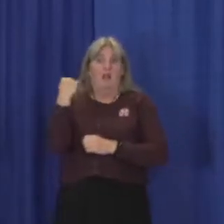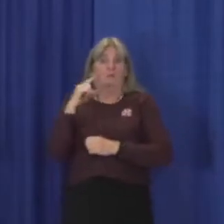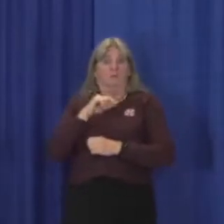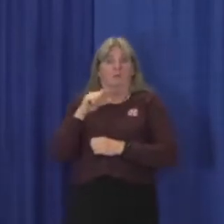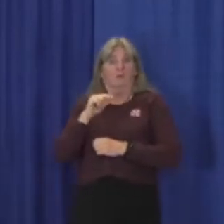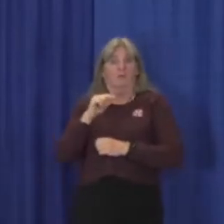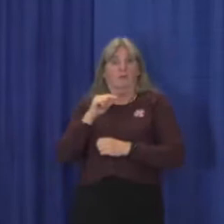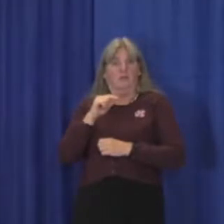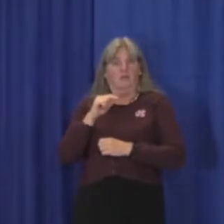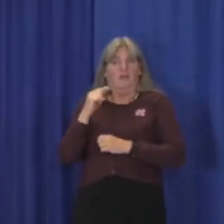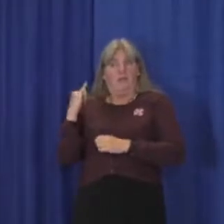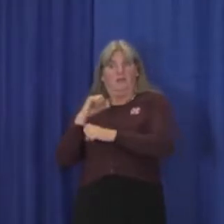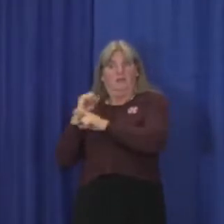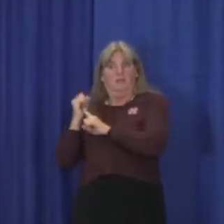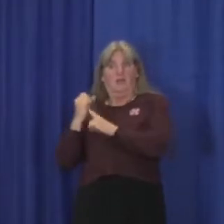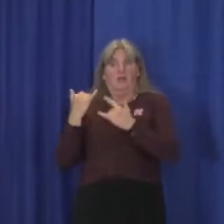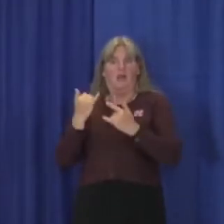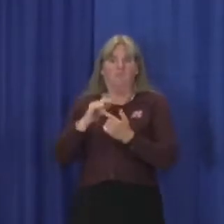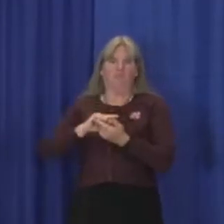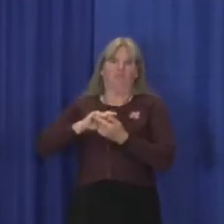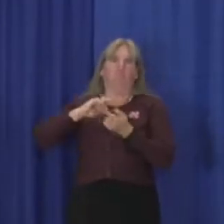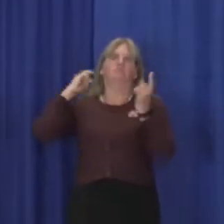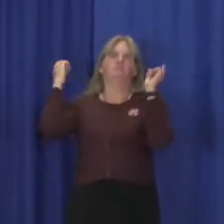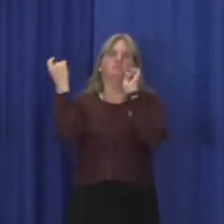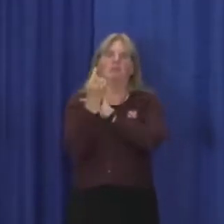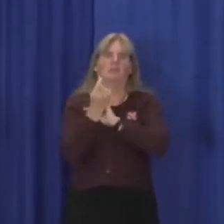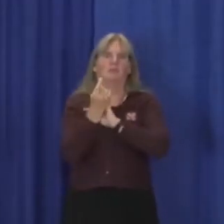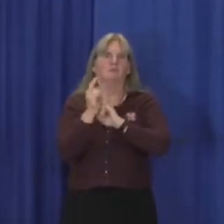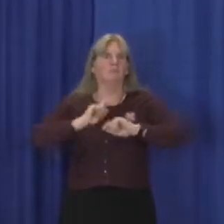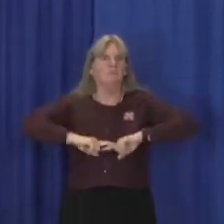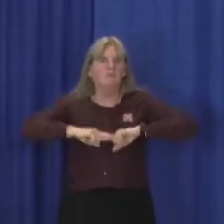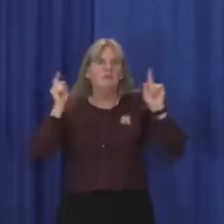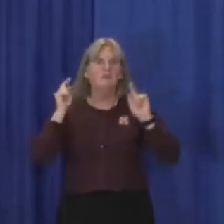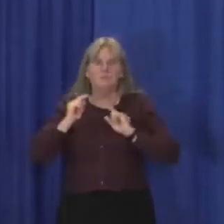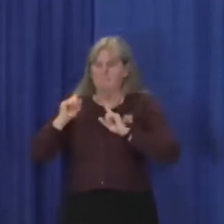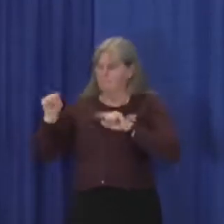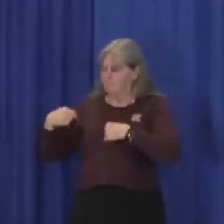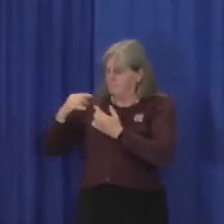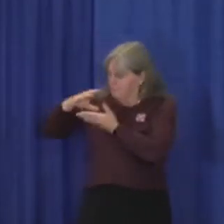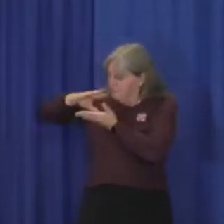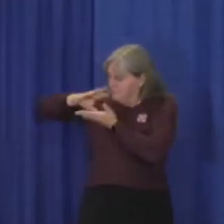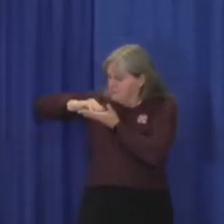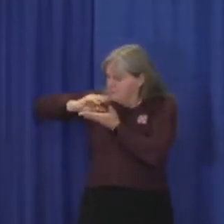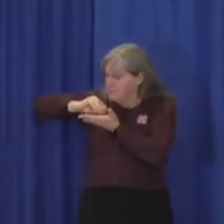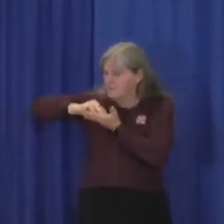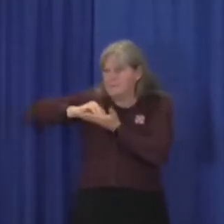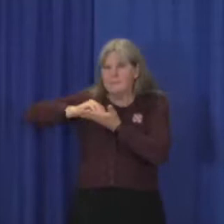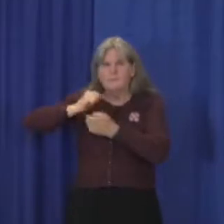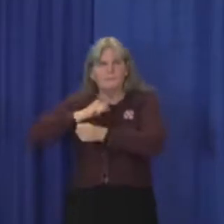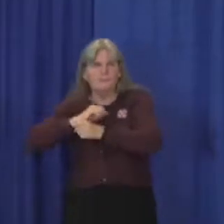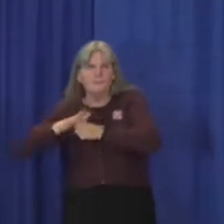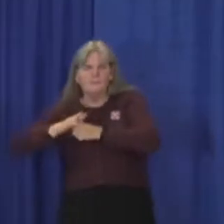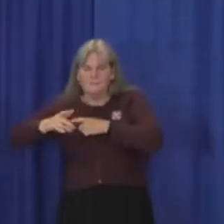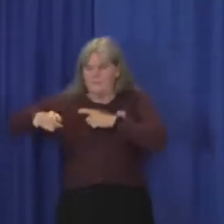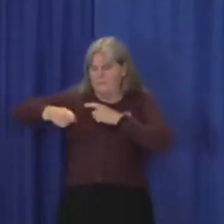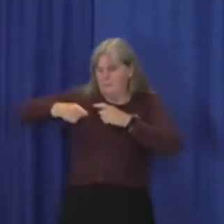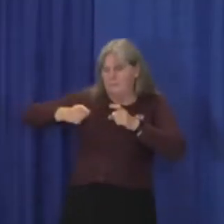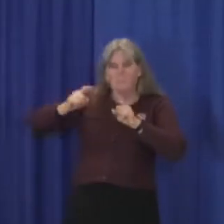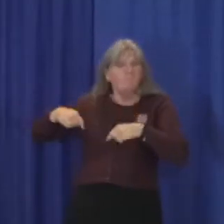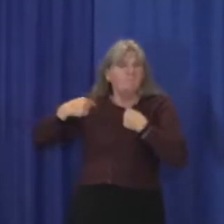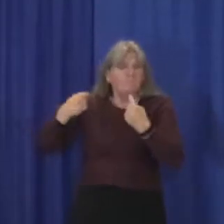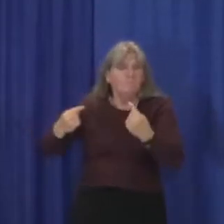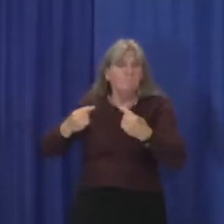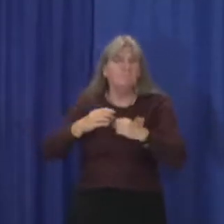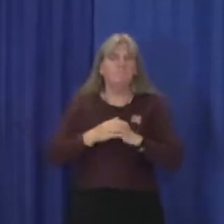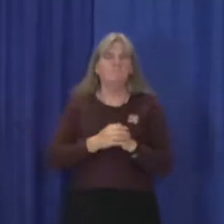2020. We have learned so much about how to manage COVID since then. We